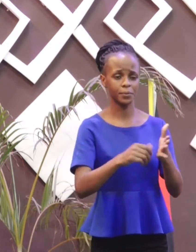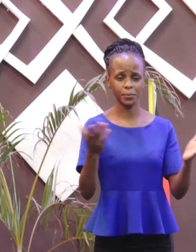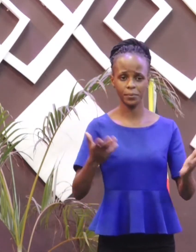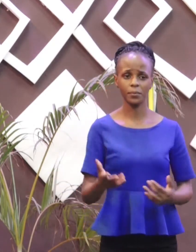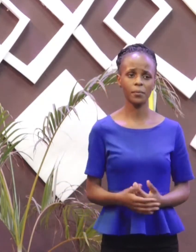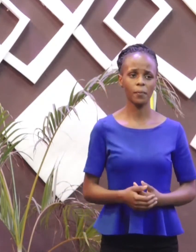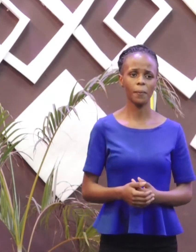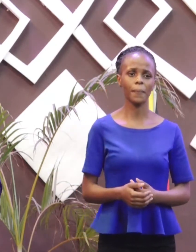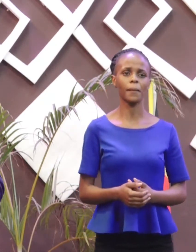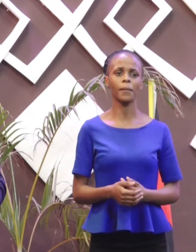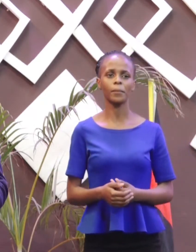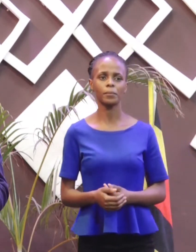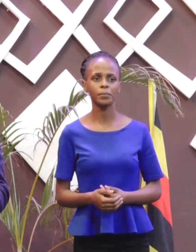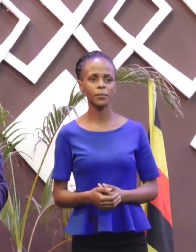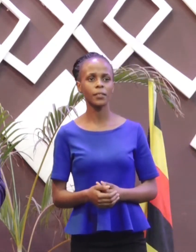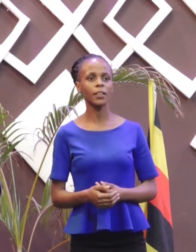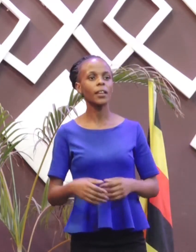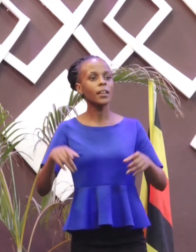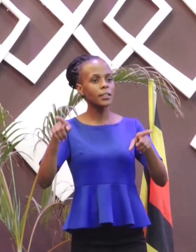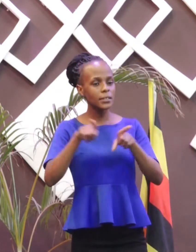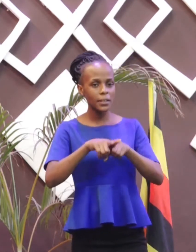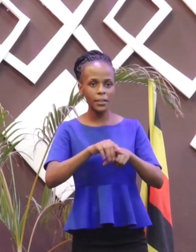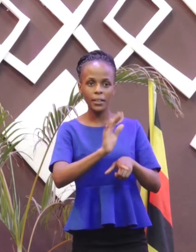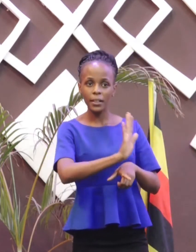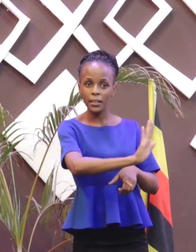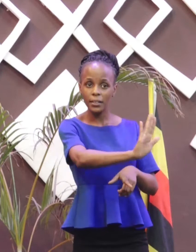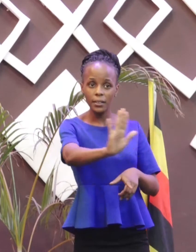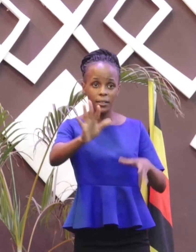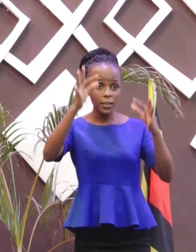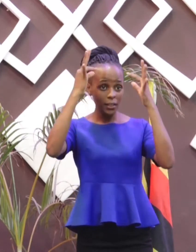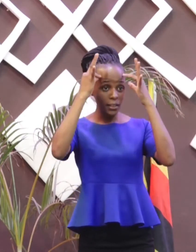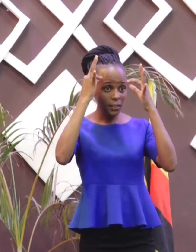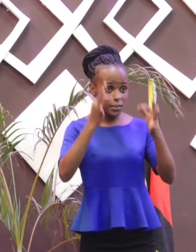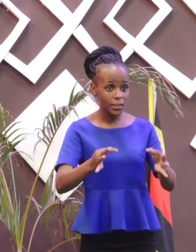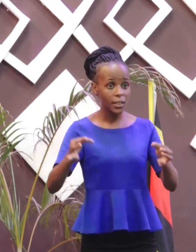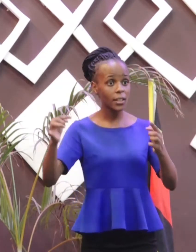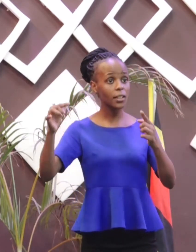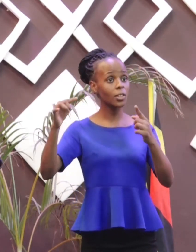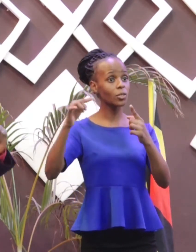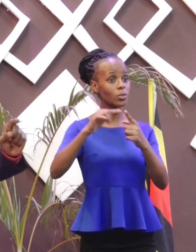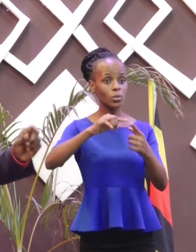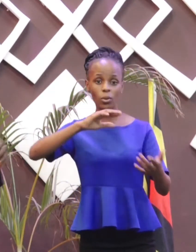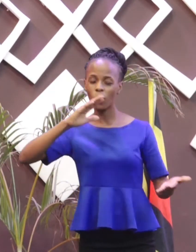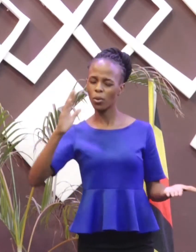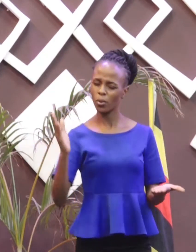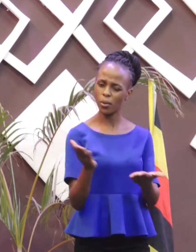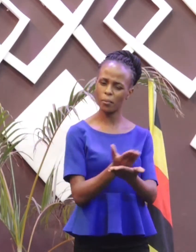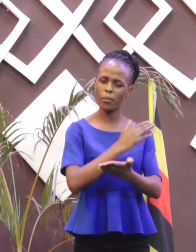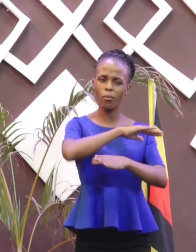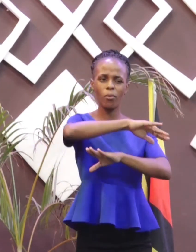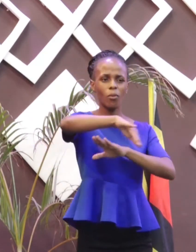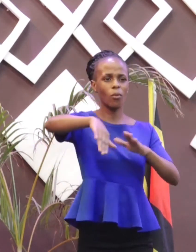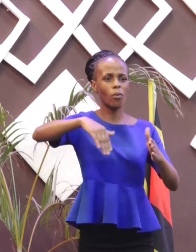ekyali kibaleetedde okulemererwa. And they decided to do away with the ungodliness that